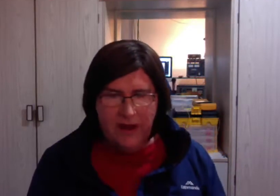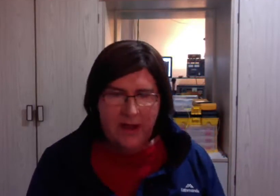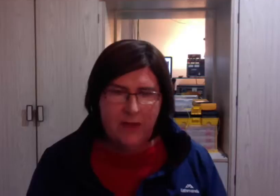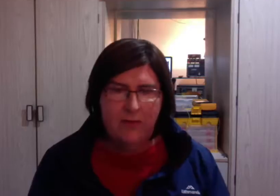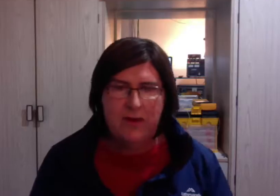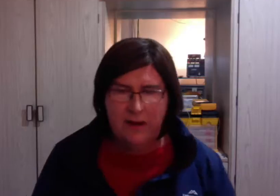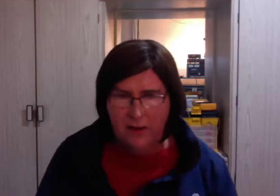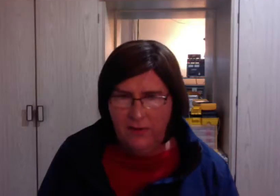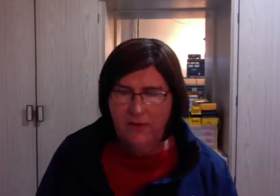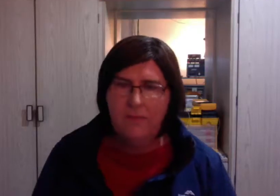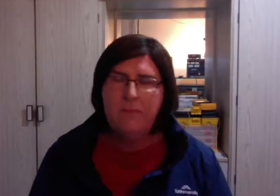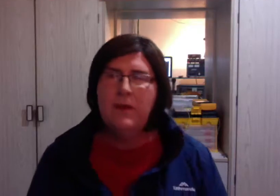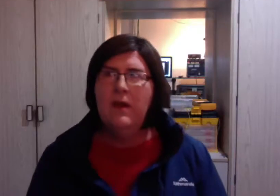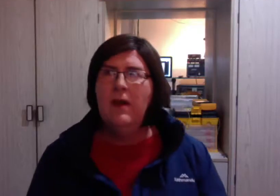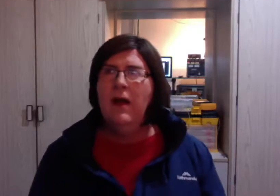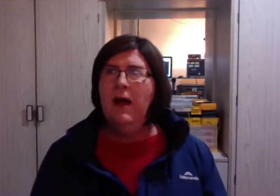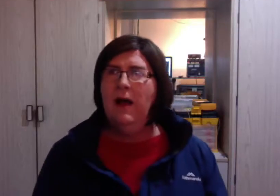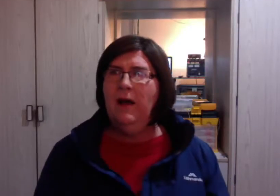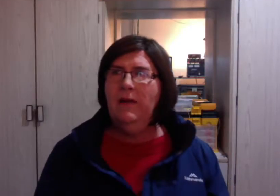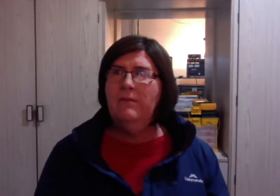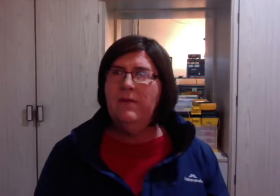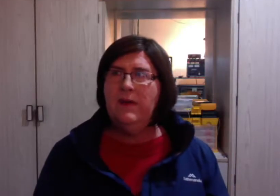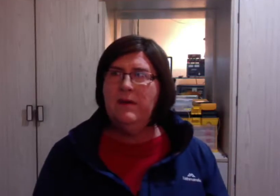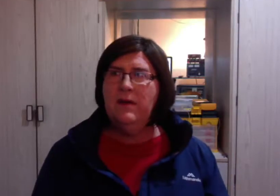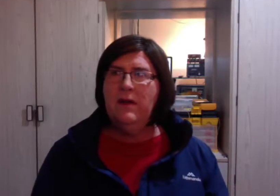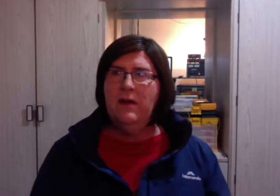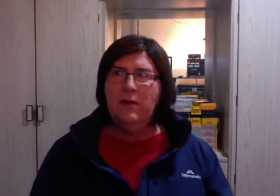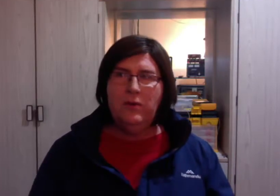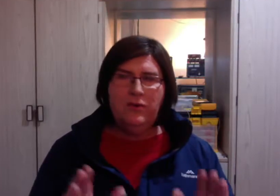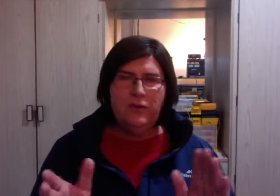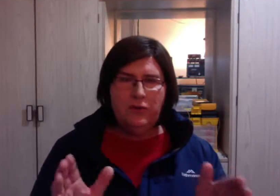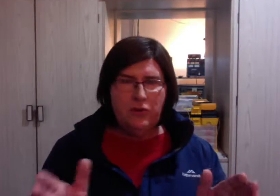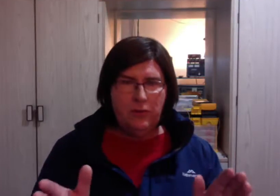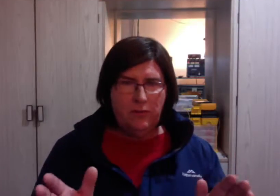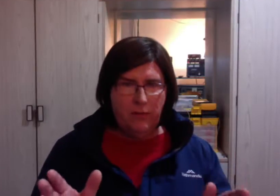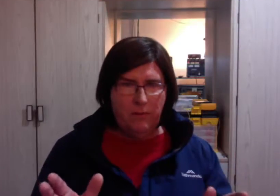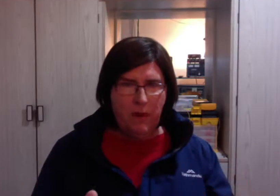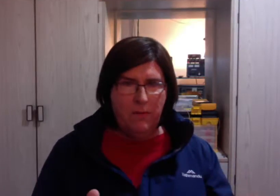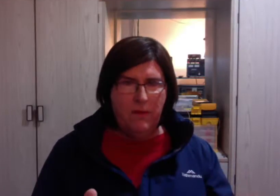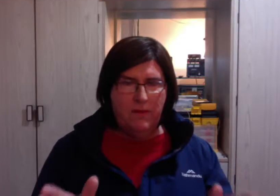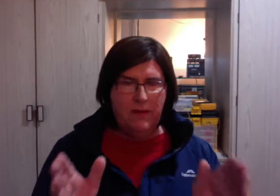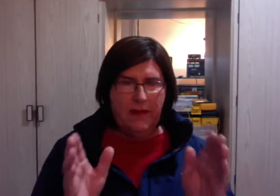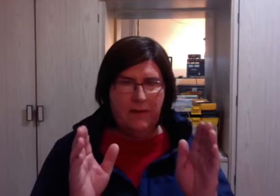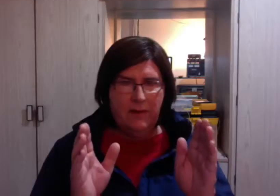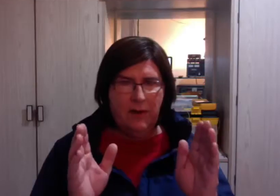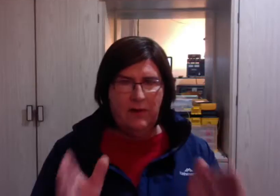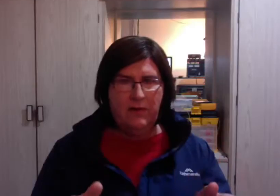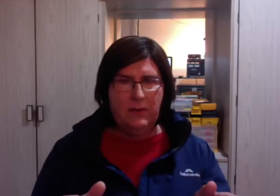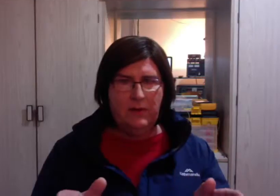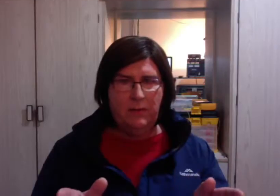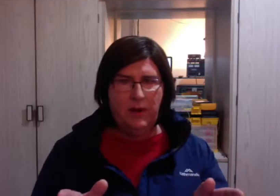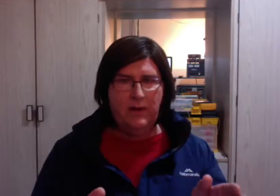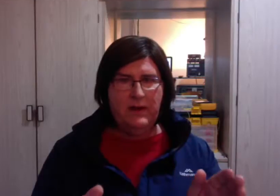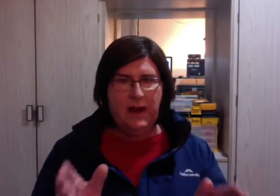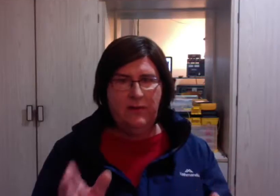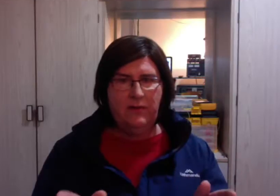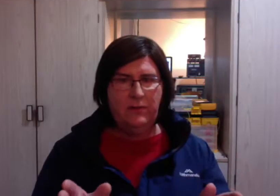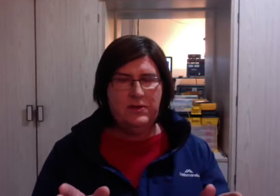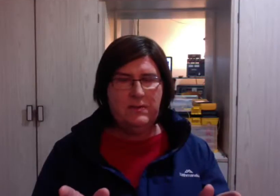2,800 kilos, then we'll just assume for the moment that the load is equally spread on the axles, which means